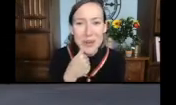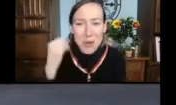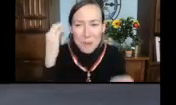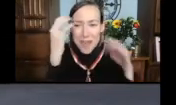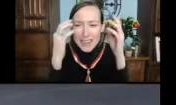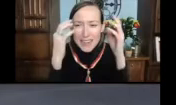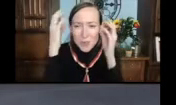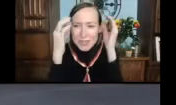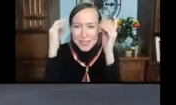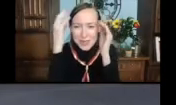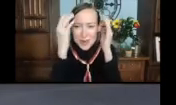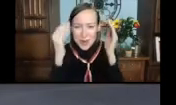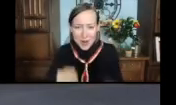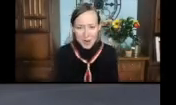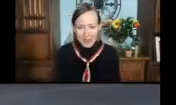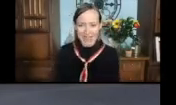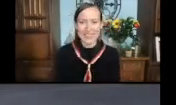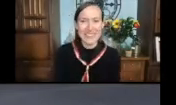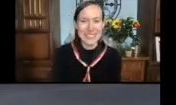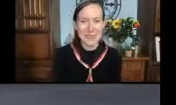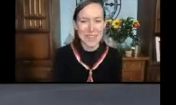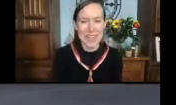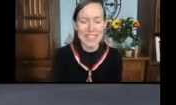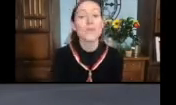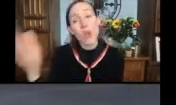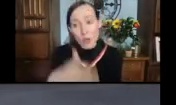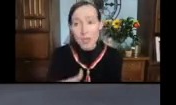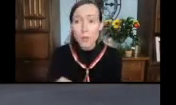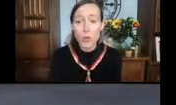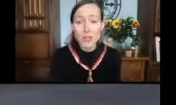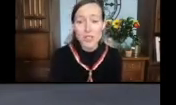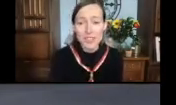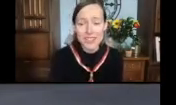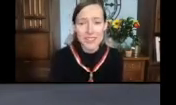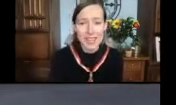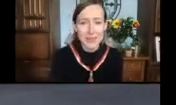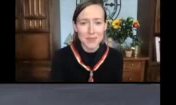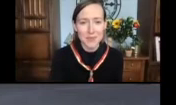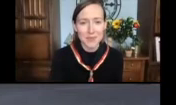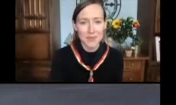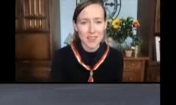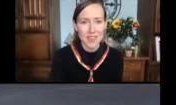their minds working so hard. Good job, guys. Okay, we'll go on to the next set.